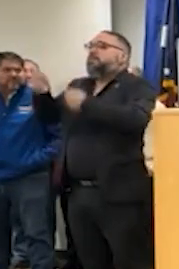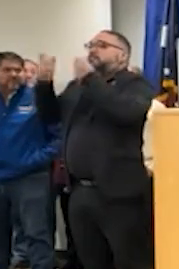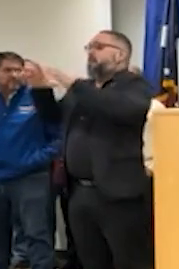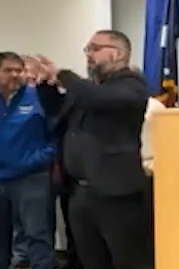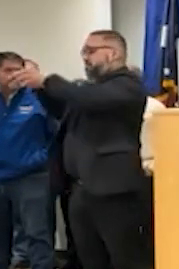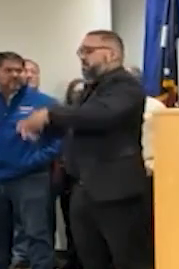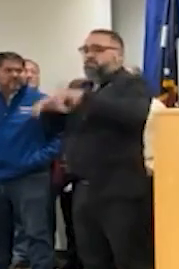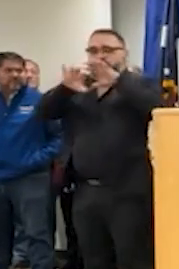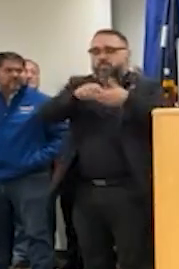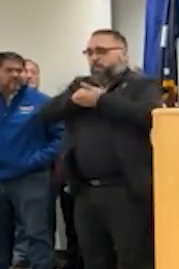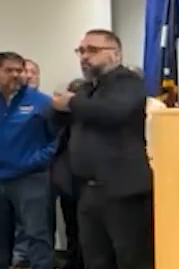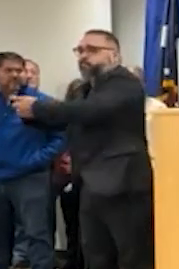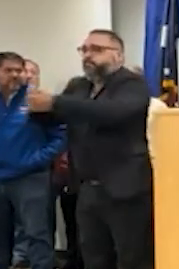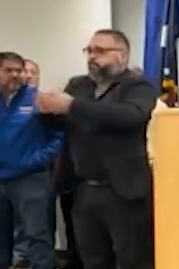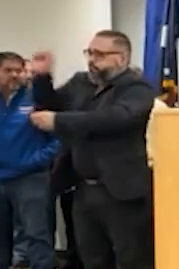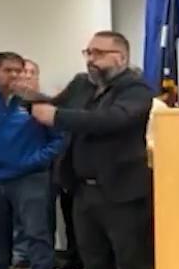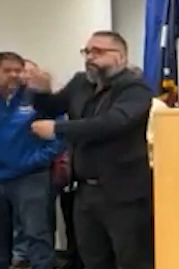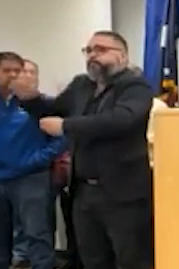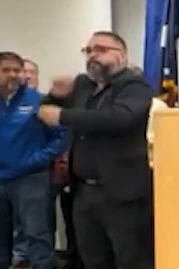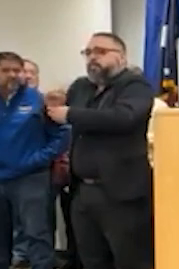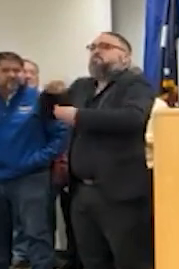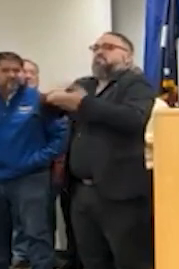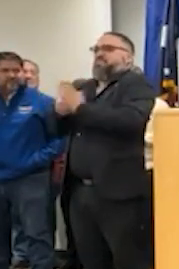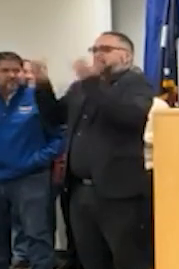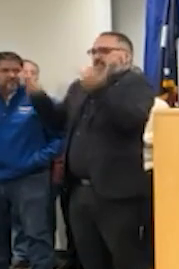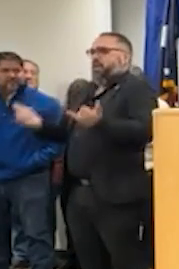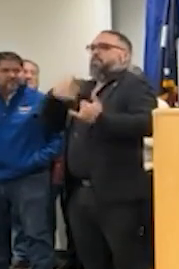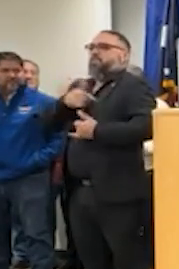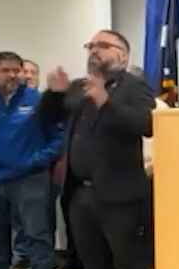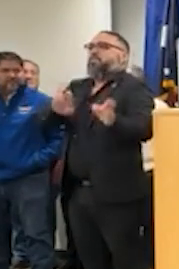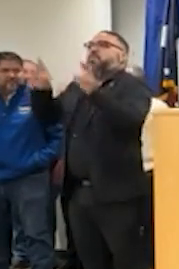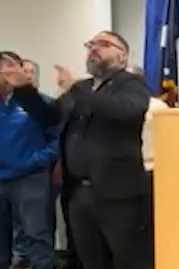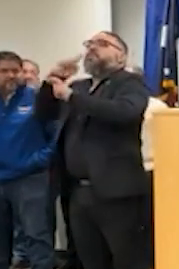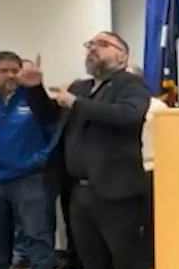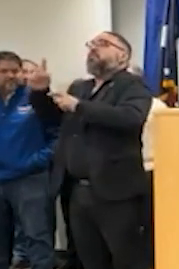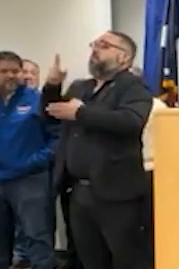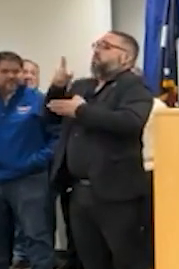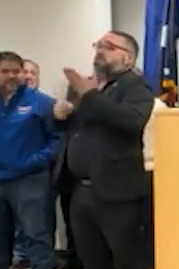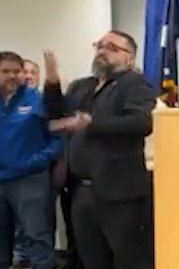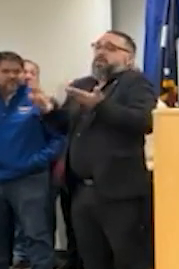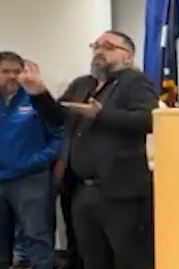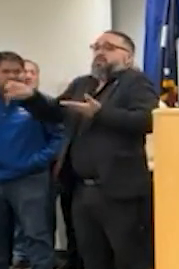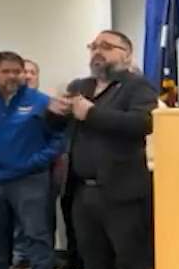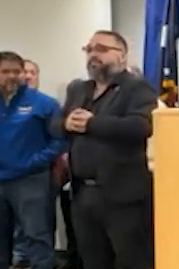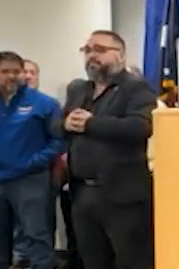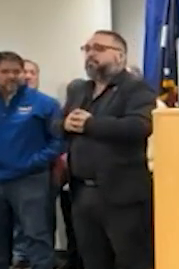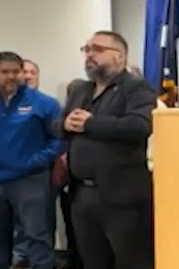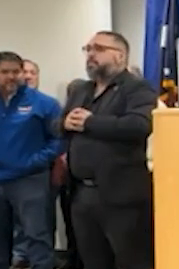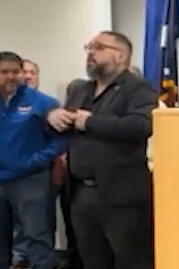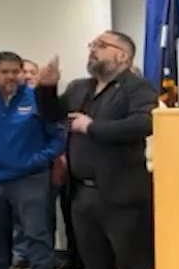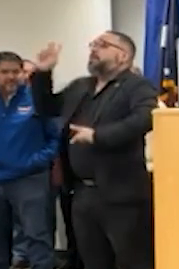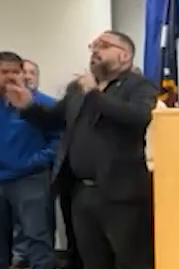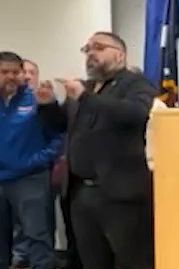hard work has already gotten us to this point to ensure that we are ready for what may be needed. The situation for folks that are